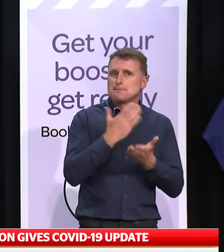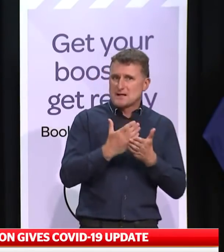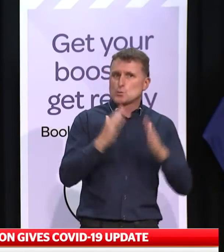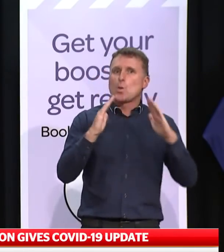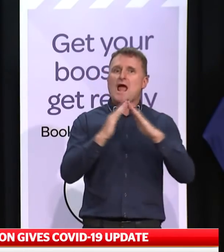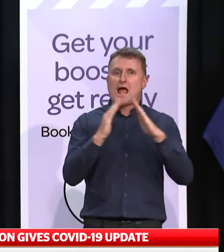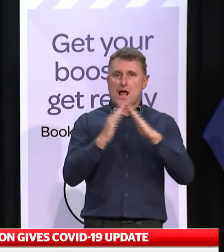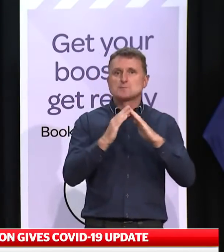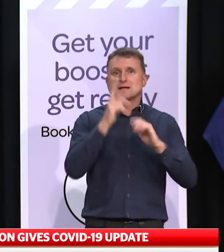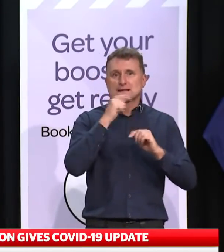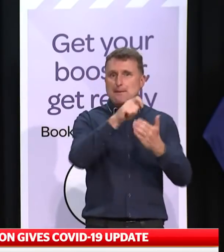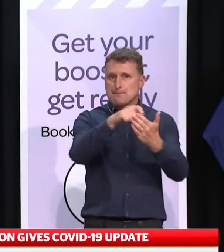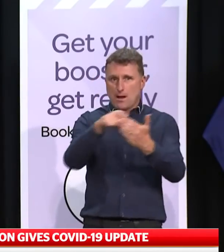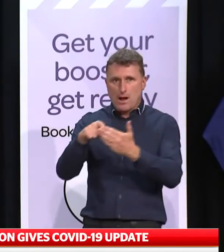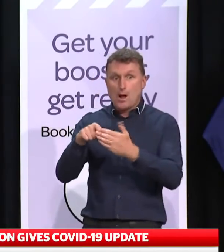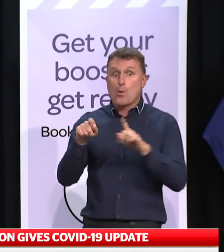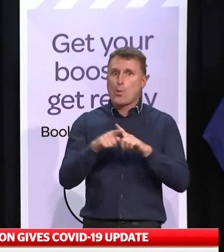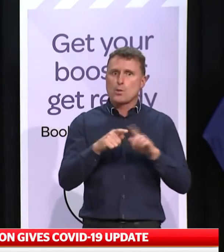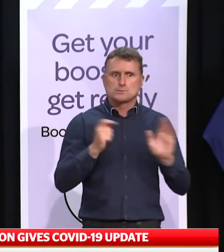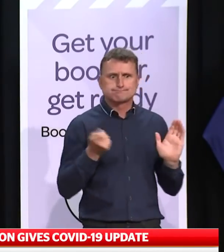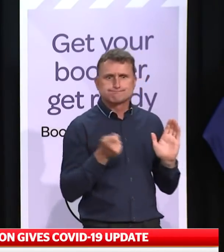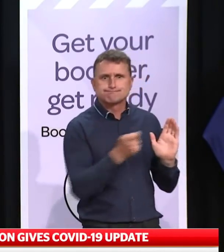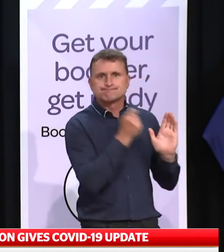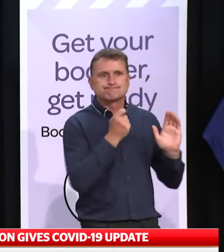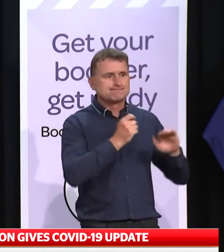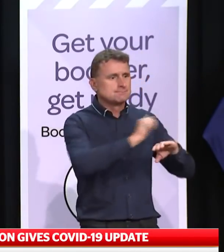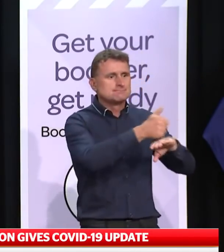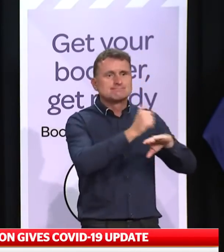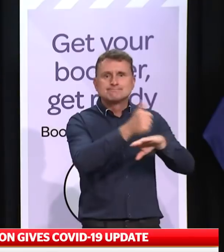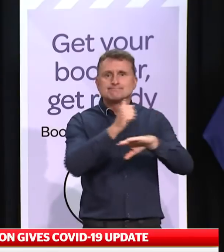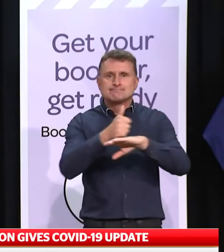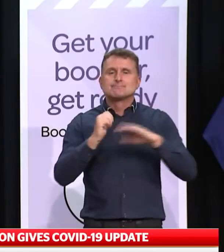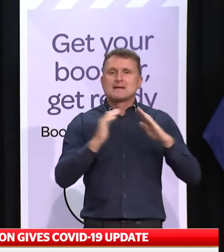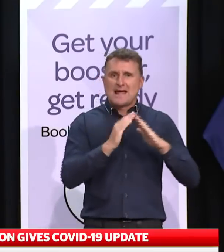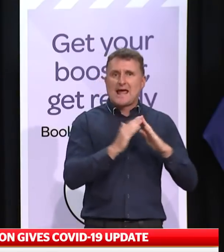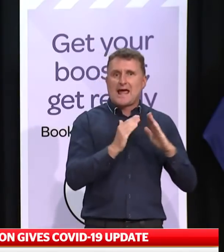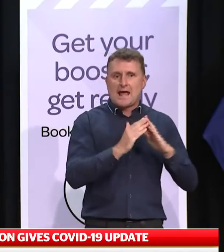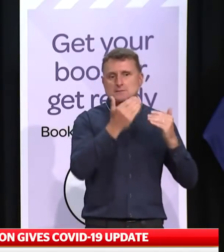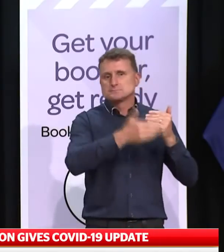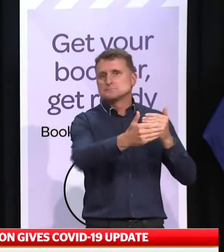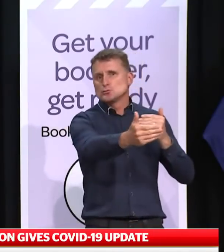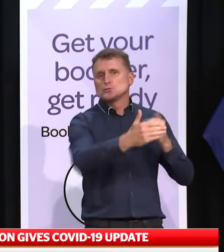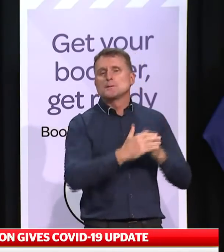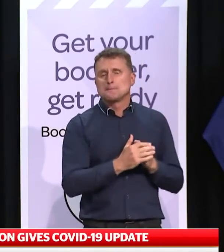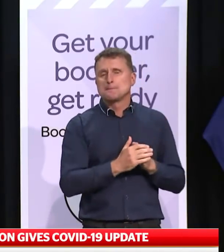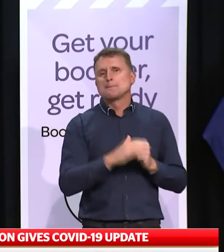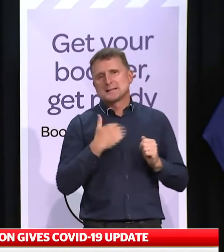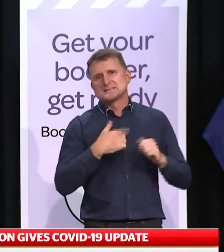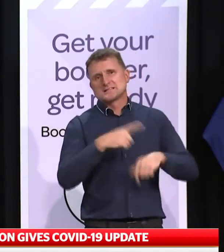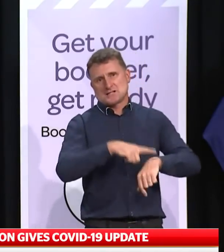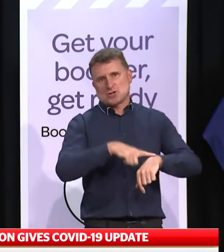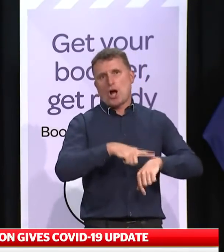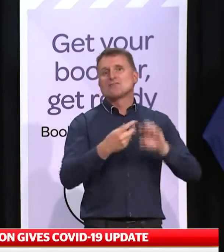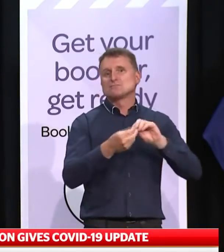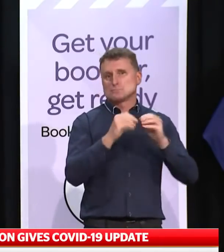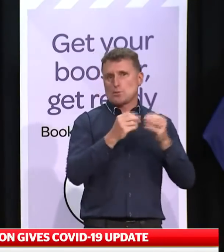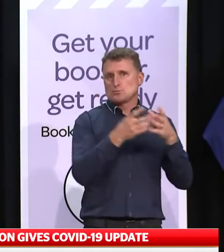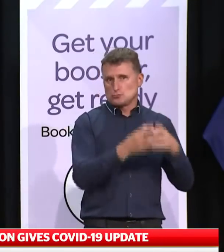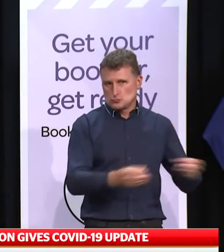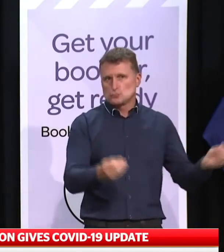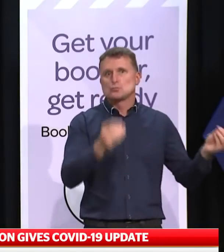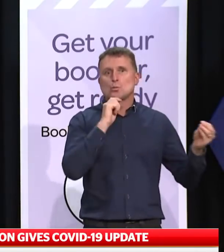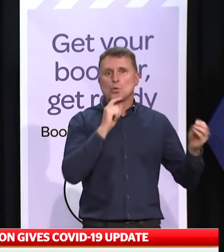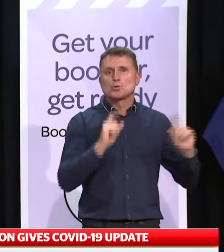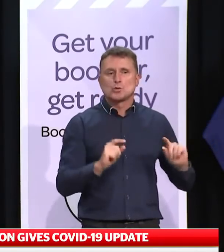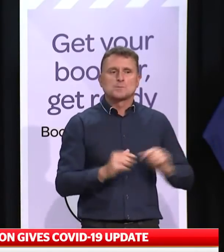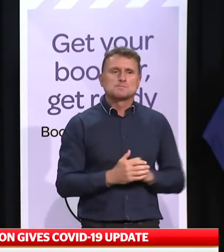will continue to make sure we build more houses. This is a problem decades in the making that unfortunately is going to take some time to solve. Yep, just come over here. Have